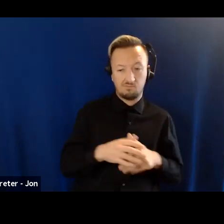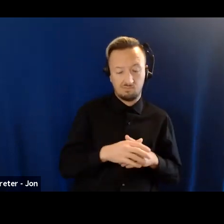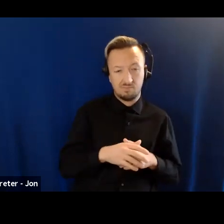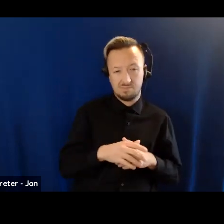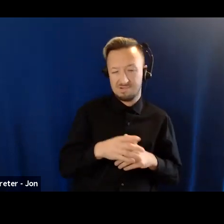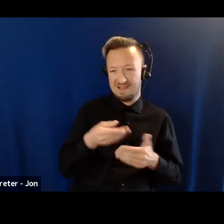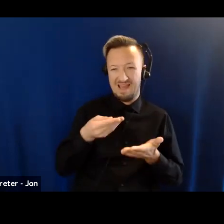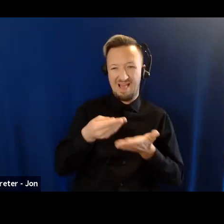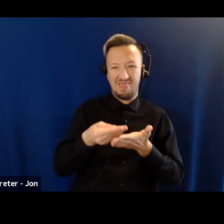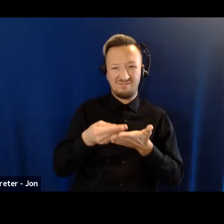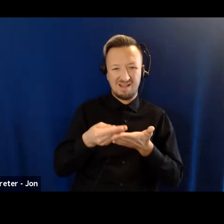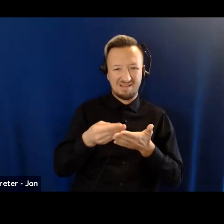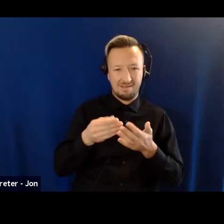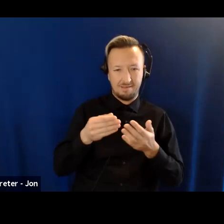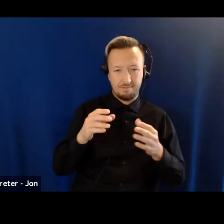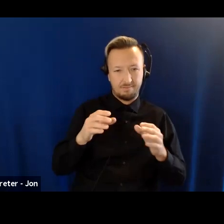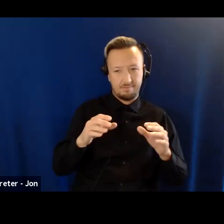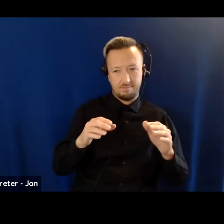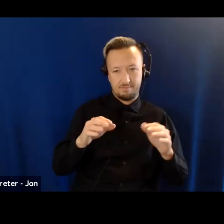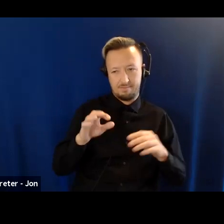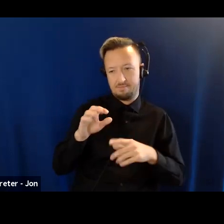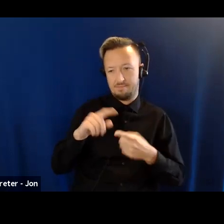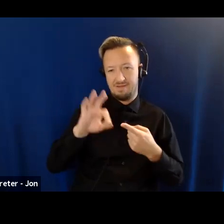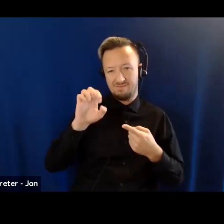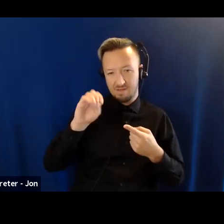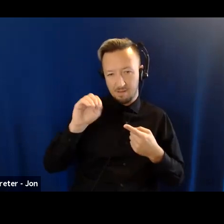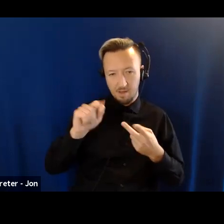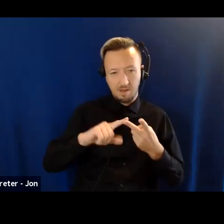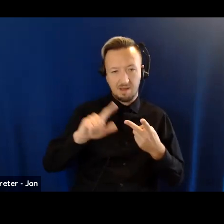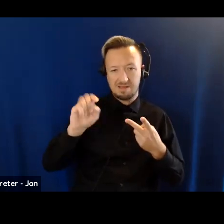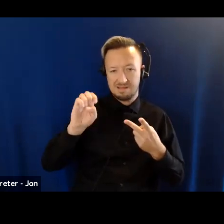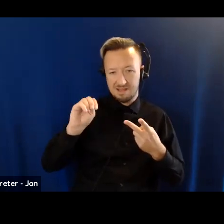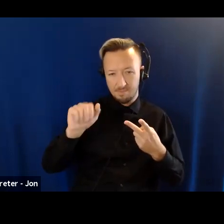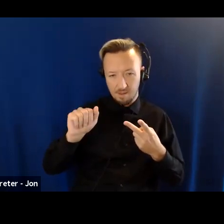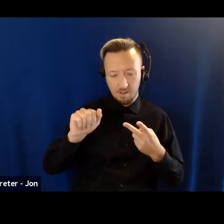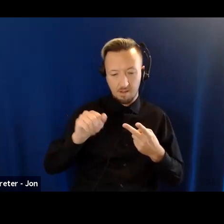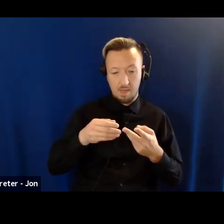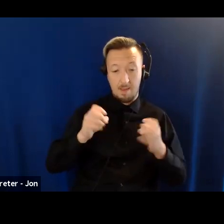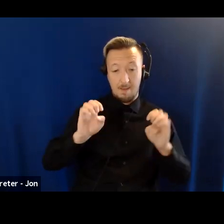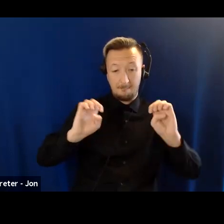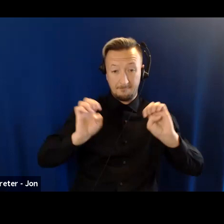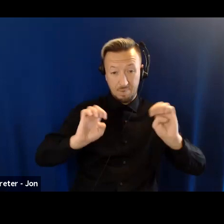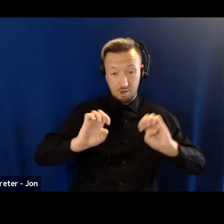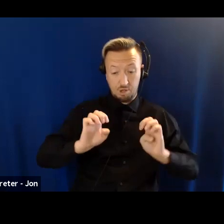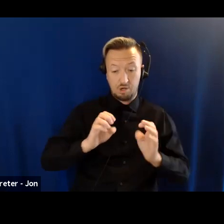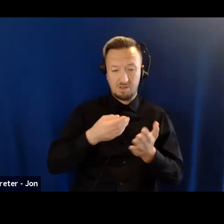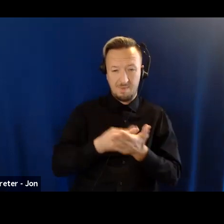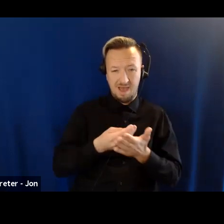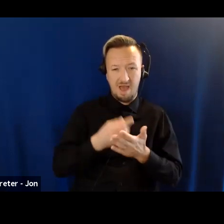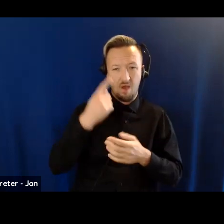the funding is, you know, FEMA and PEMA put emergency management funds out there for sheltering